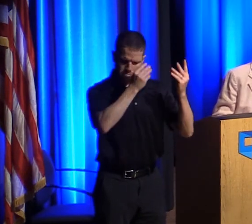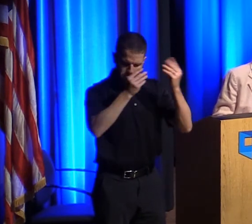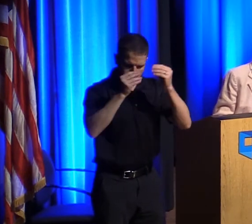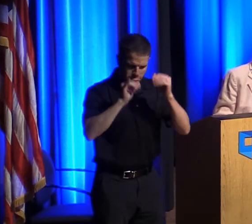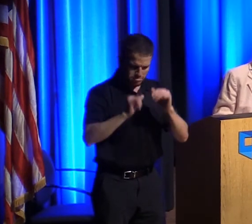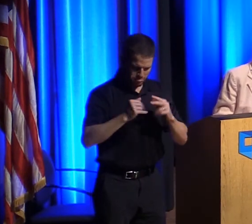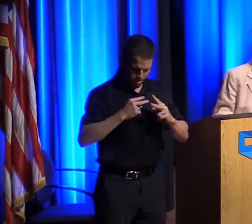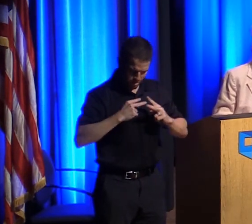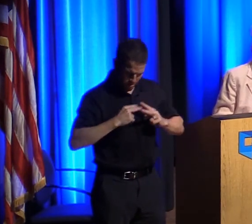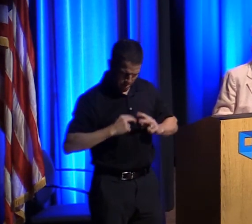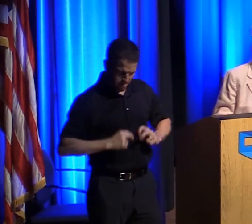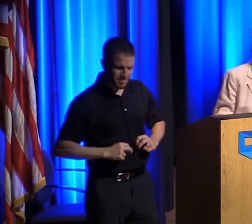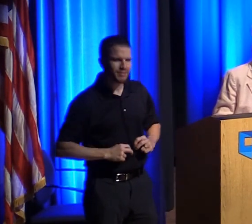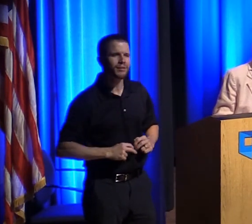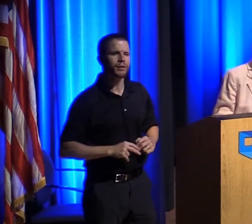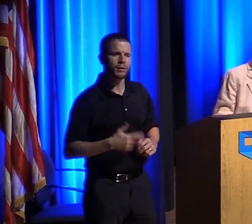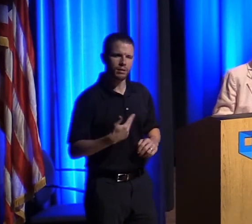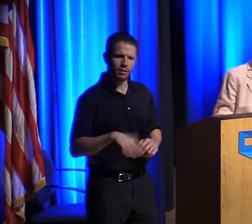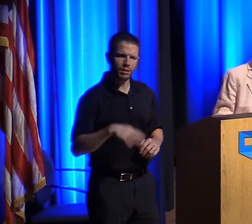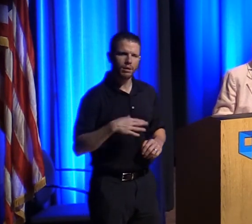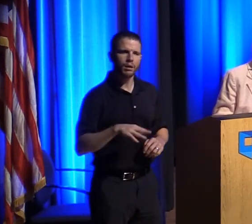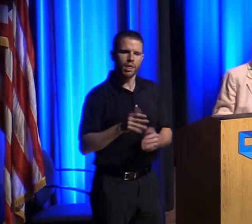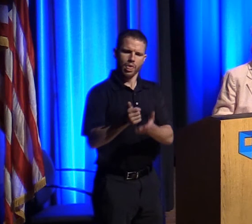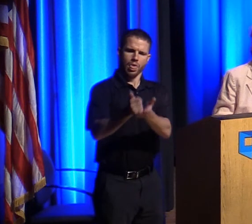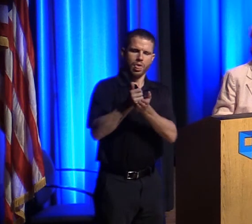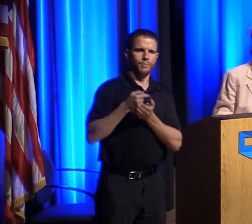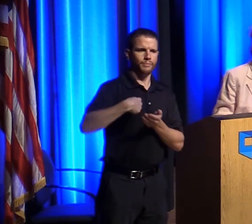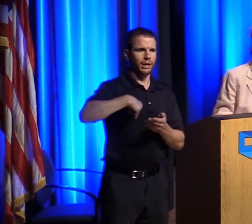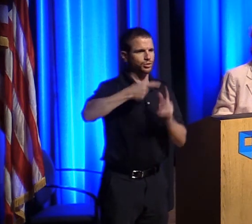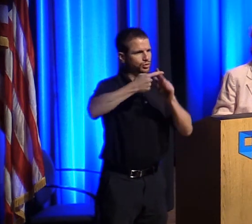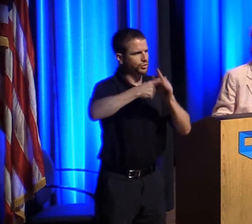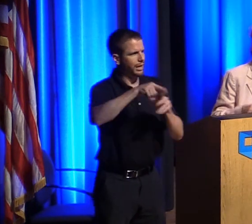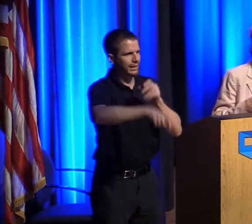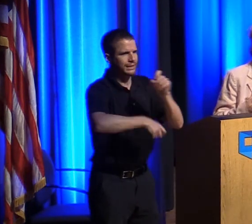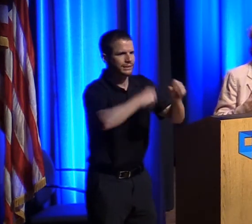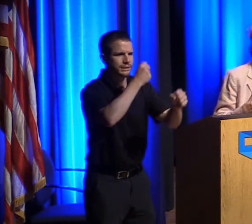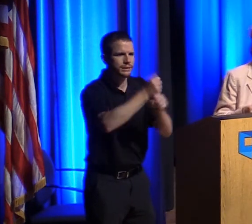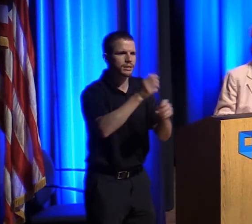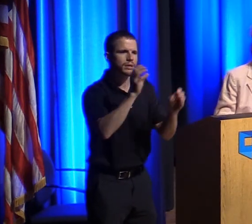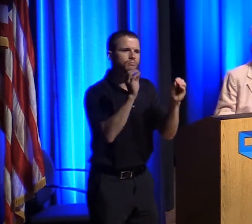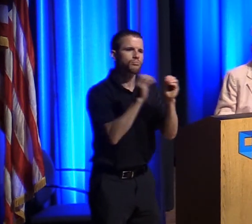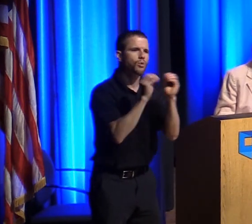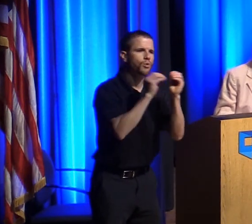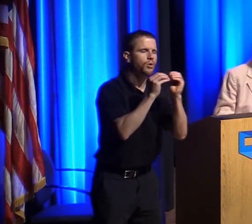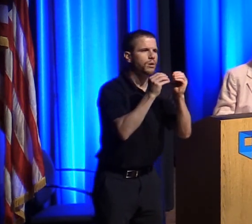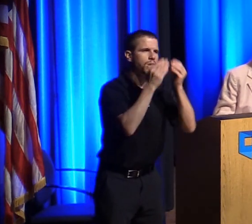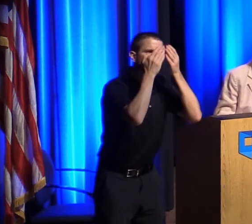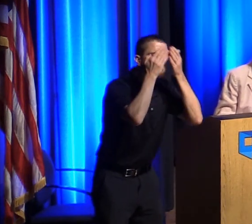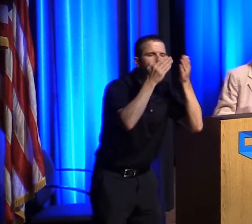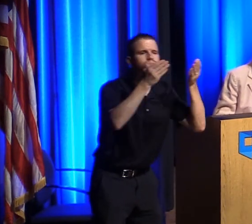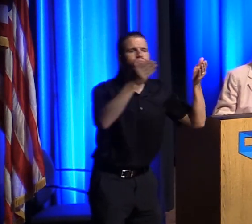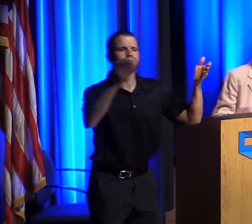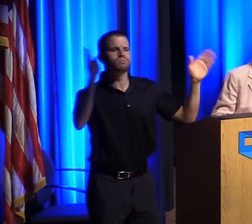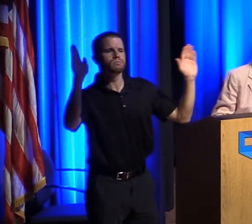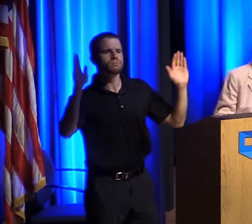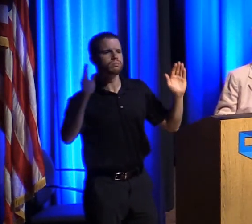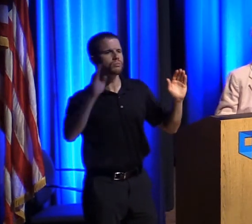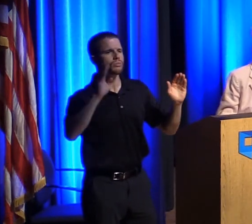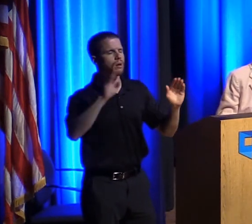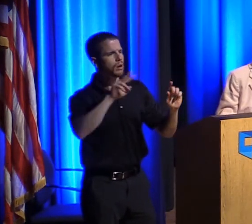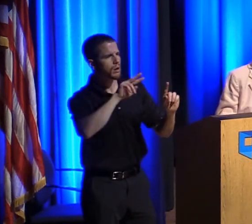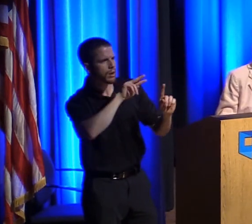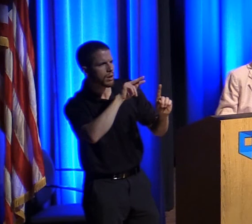opportunity to begin the year from a perspective and with a perception or a perspective of how we